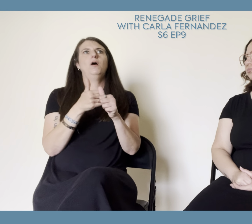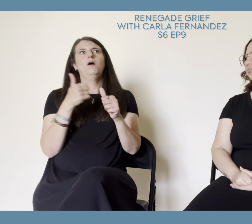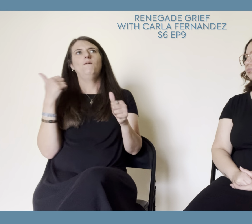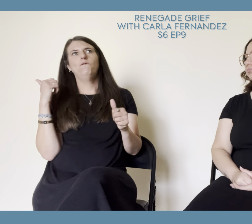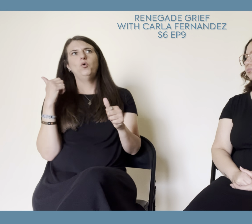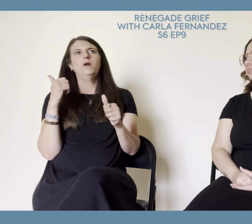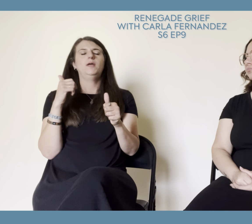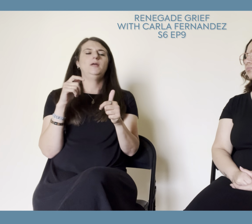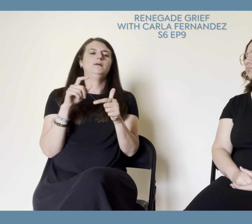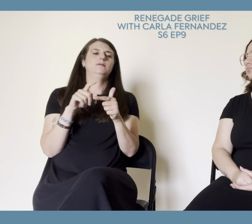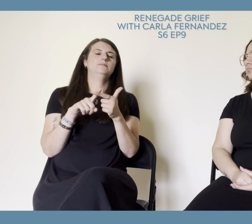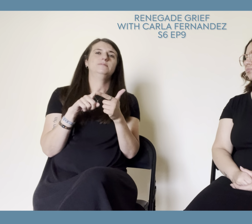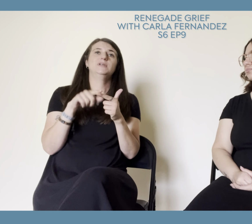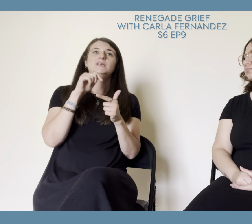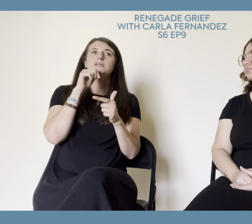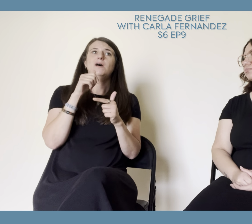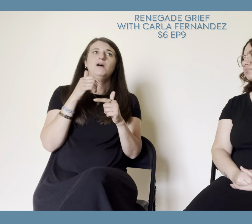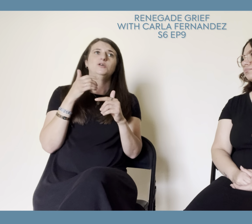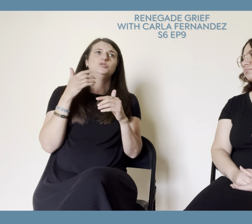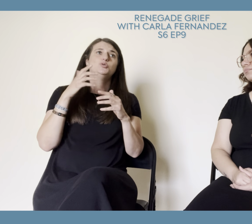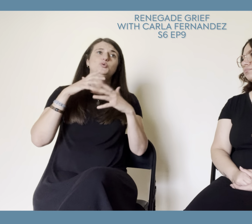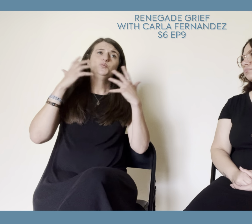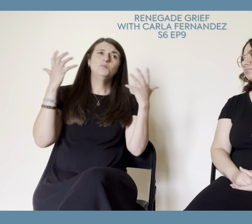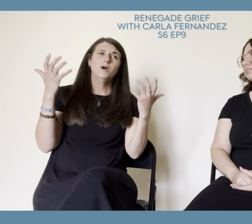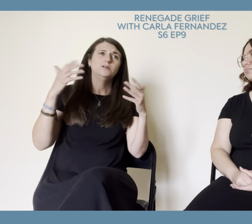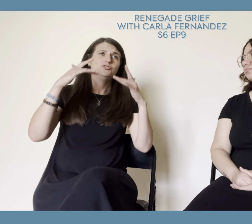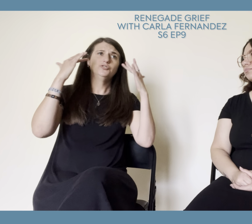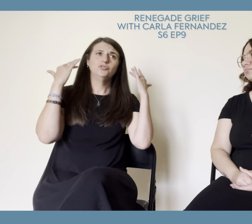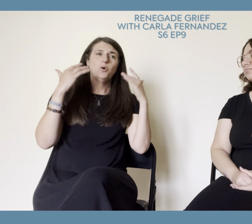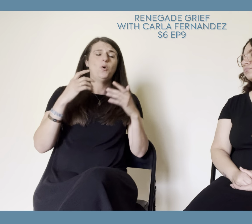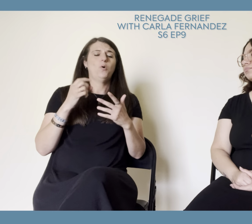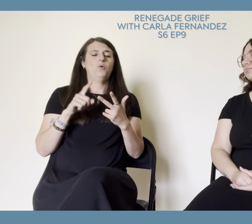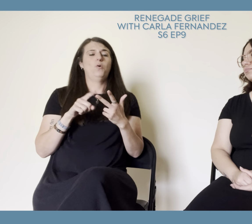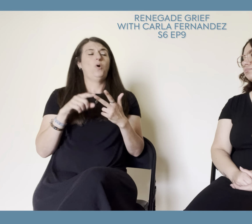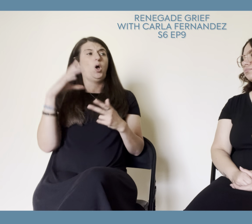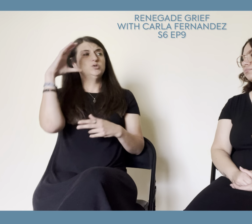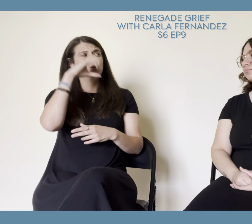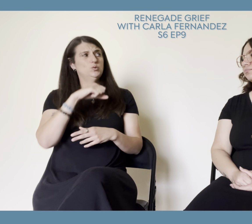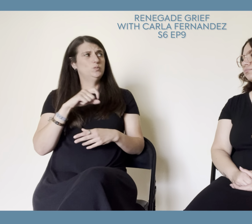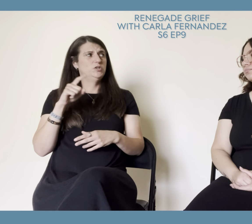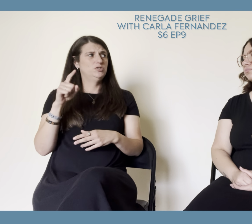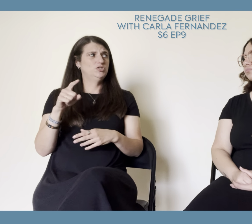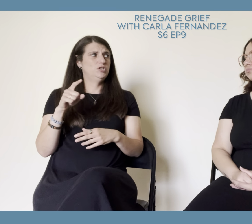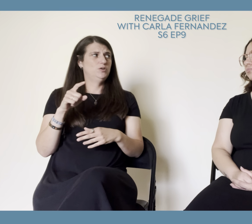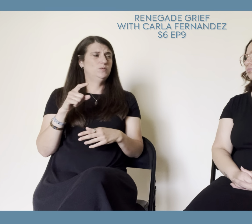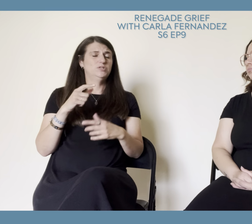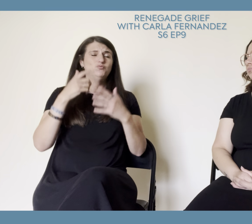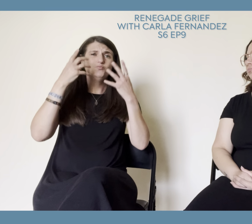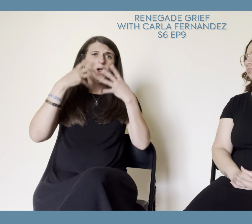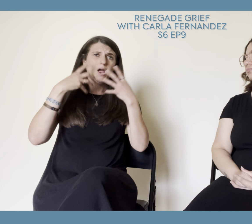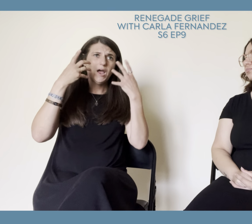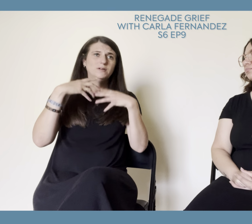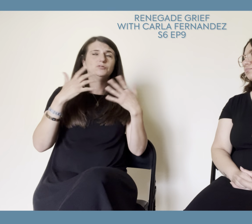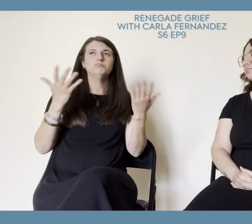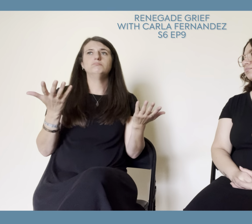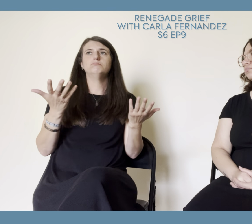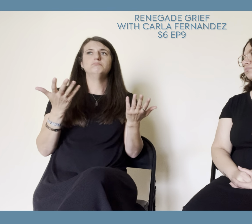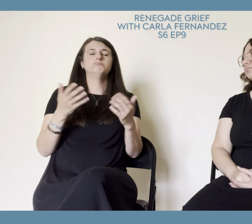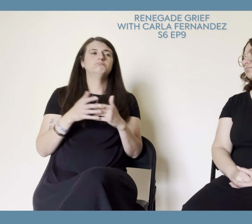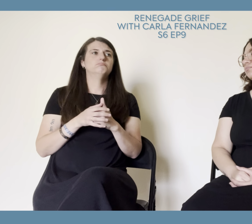wasn't overly sappy. It wasn't assuming that she was pile of tears all the time. It was just like, wow, you had